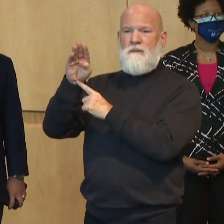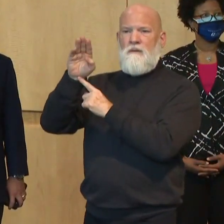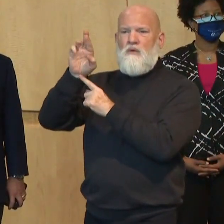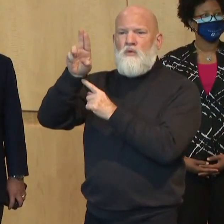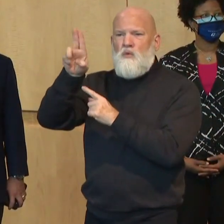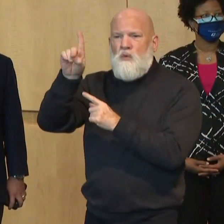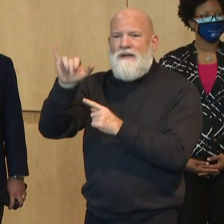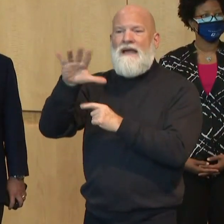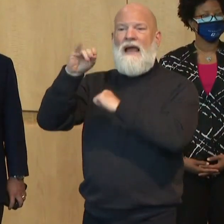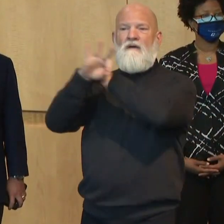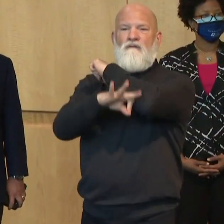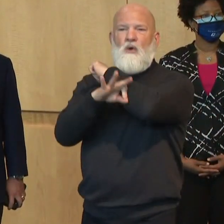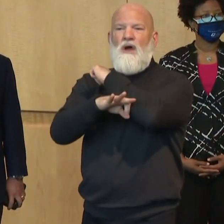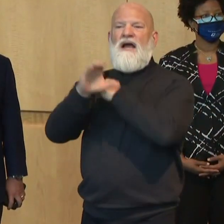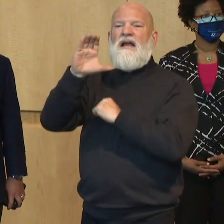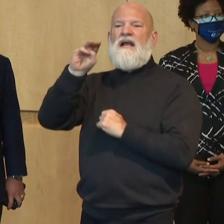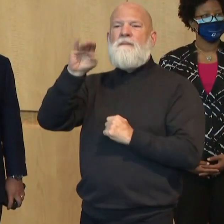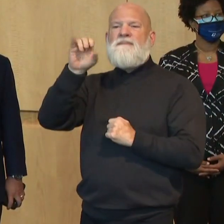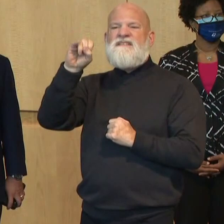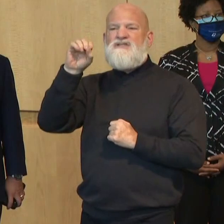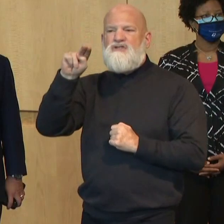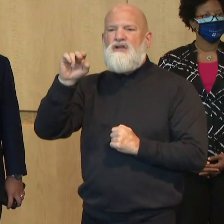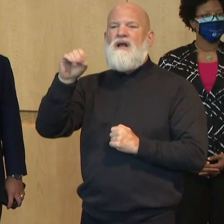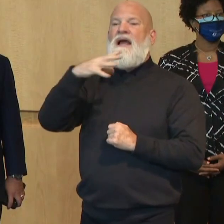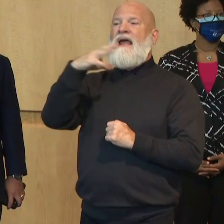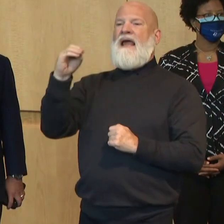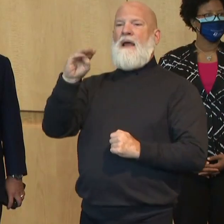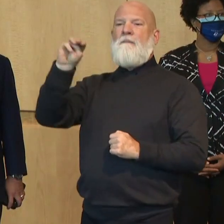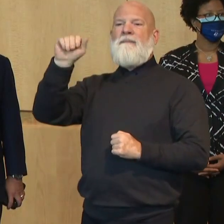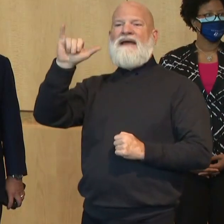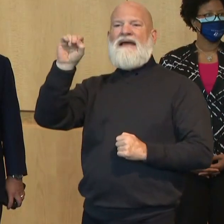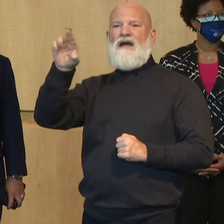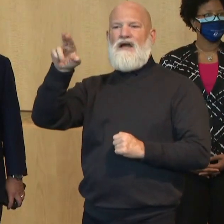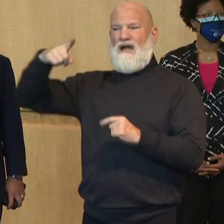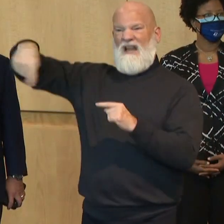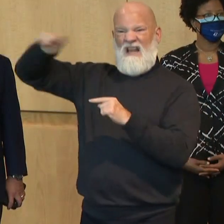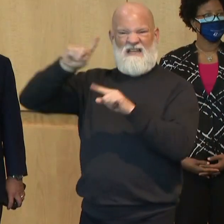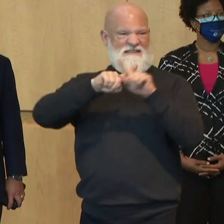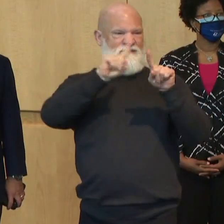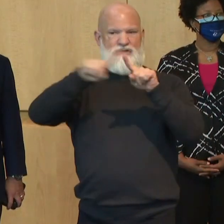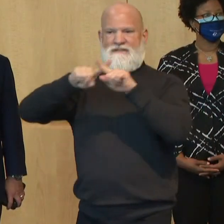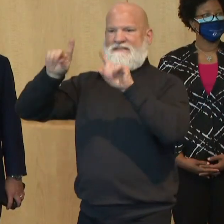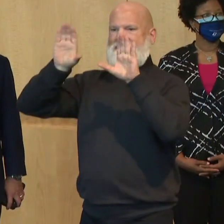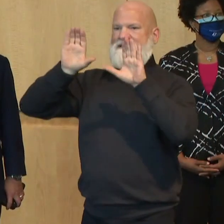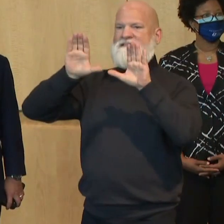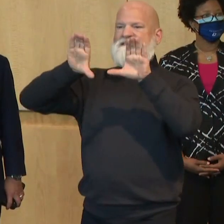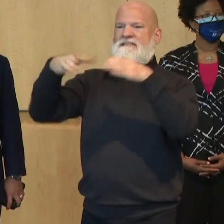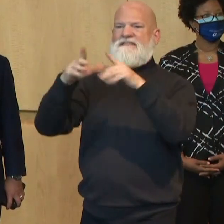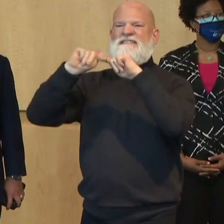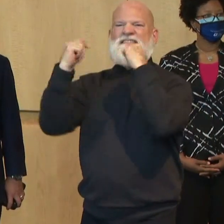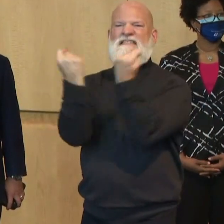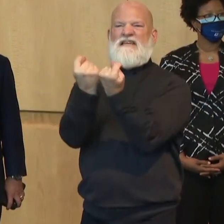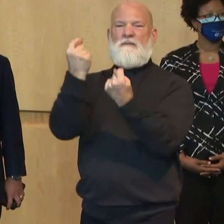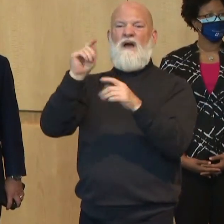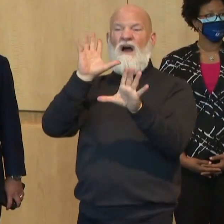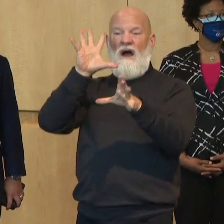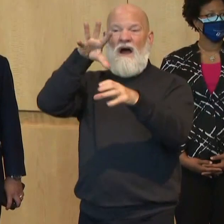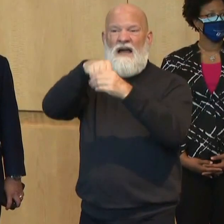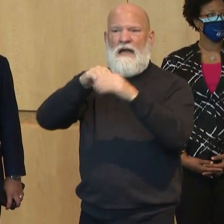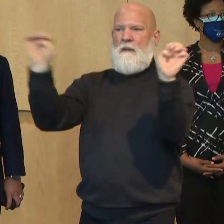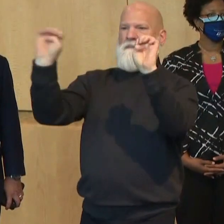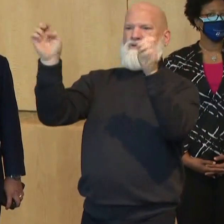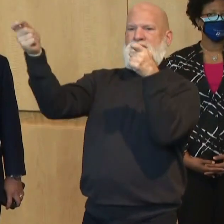what Dr. Paxton and her team, the local emergency management folks, just, fire,